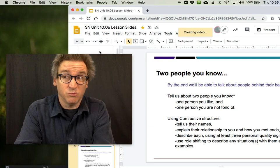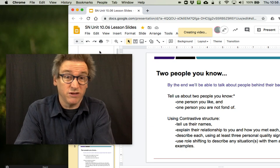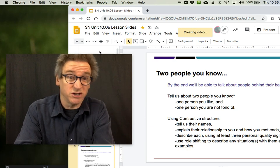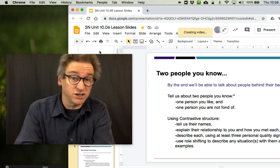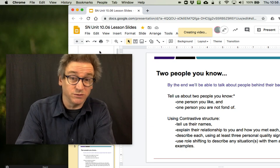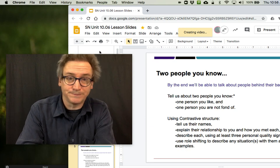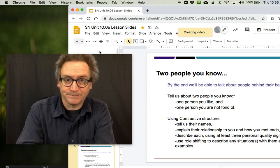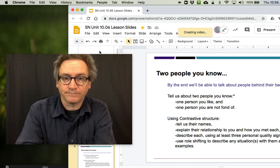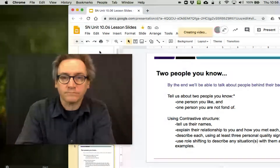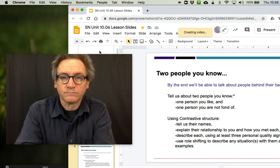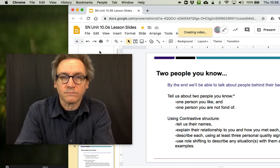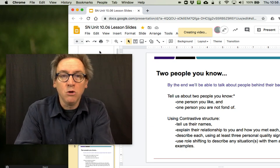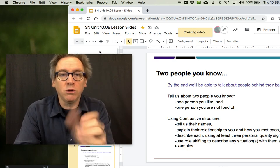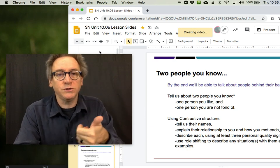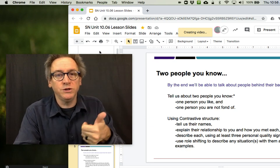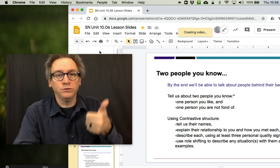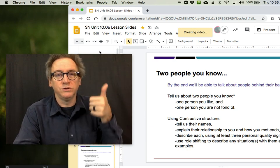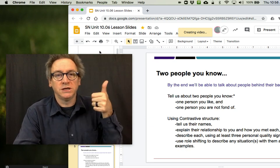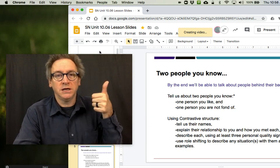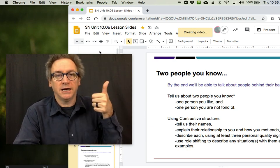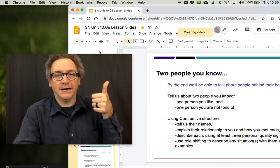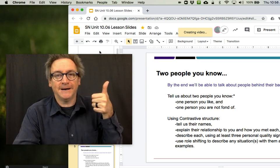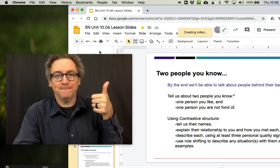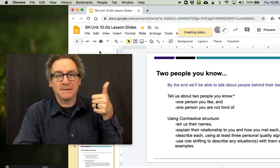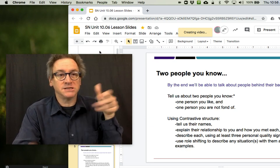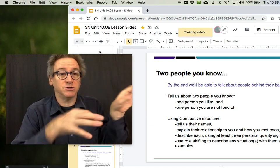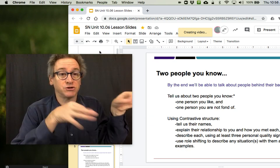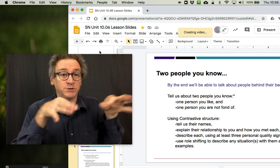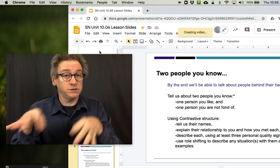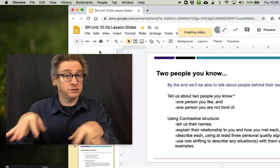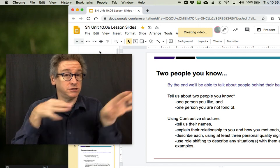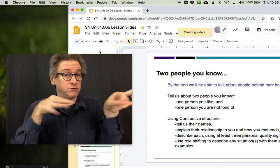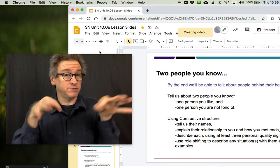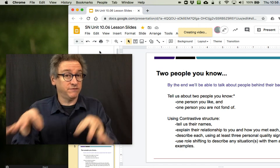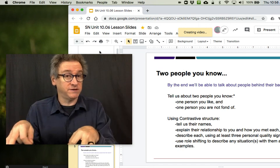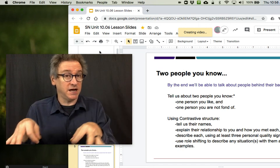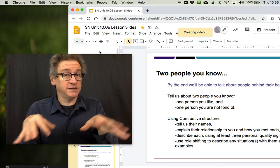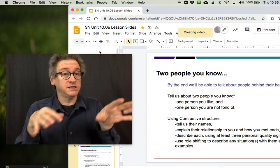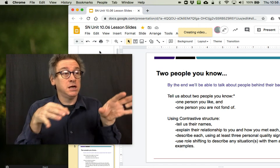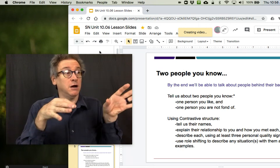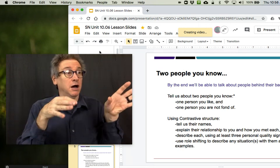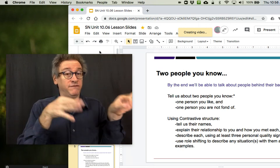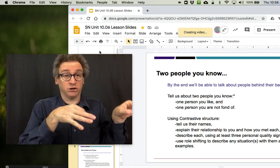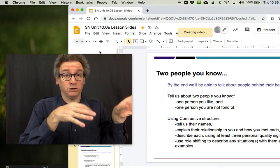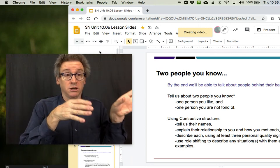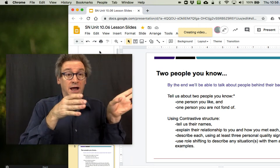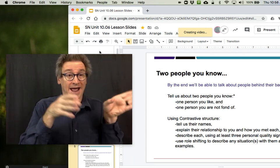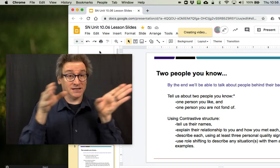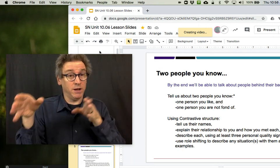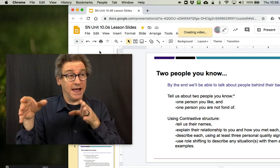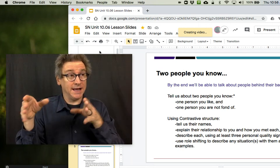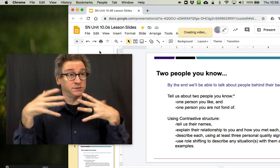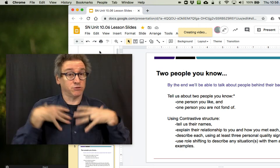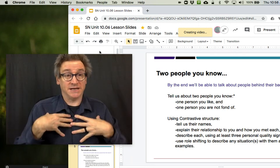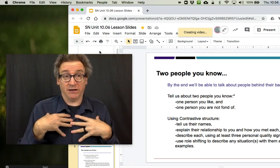there's more than just two. We'll also use some descriptions, descriptive signs, physical as